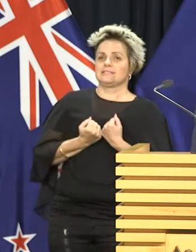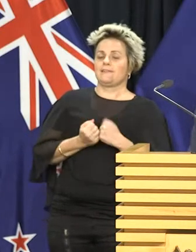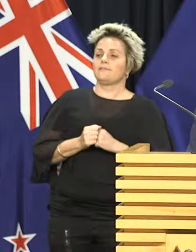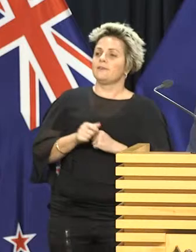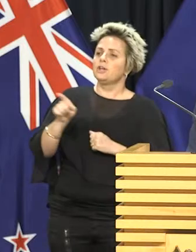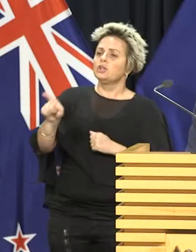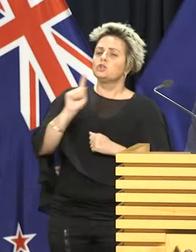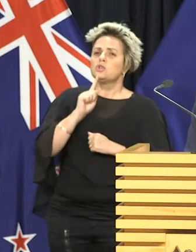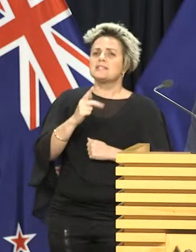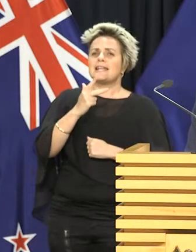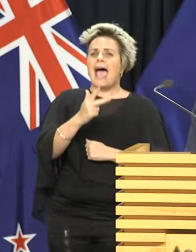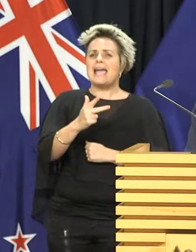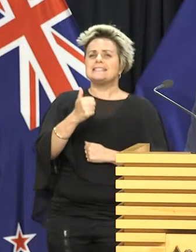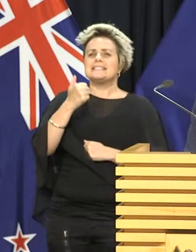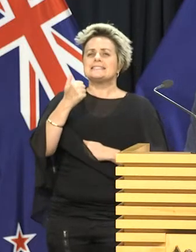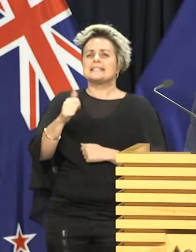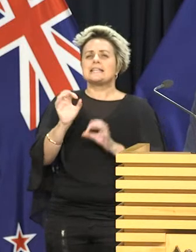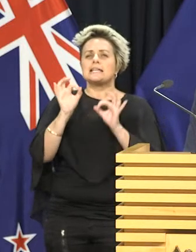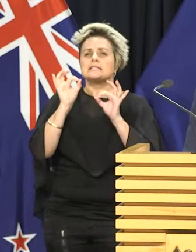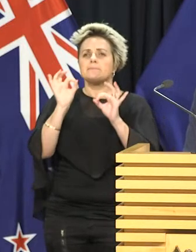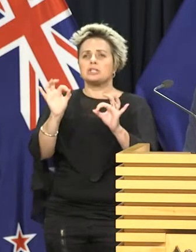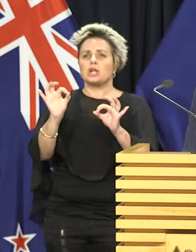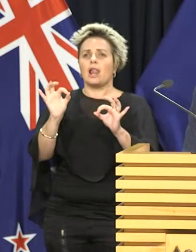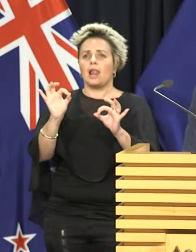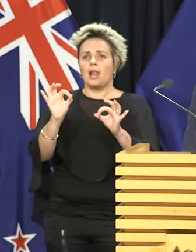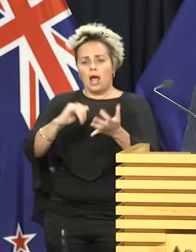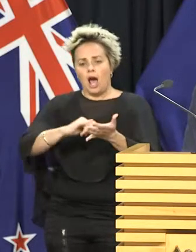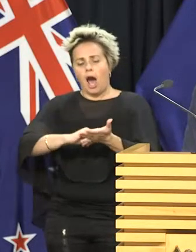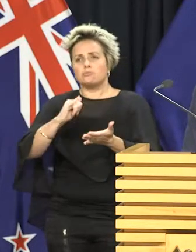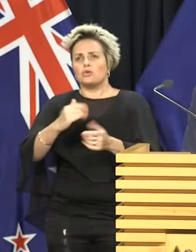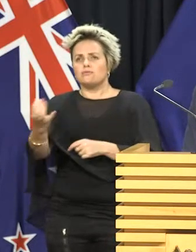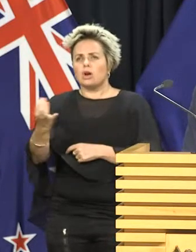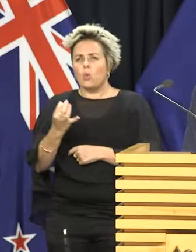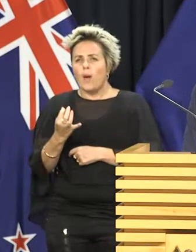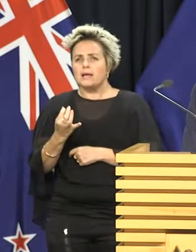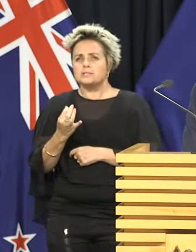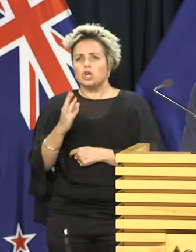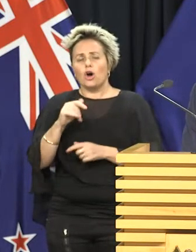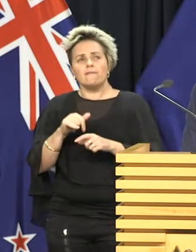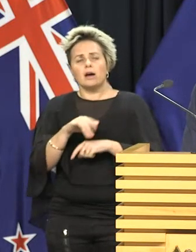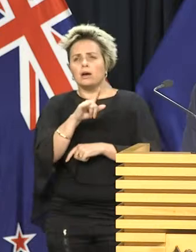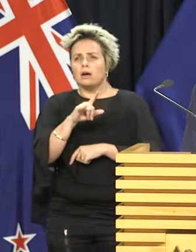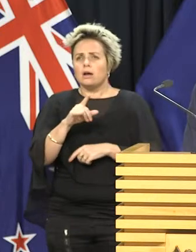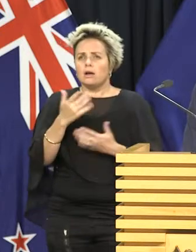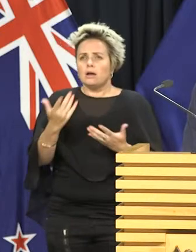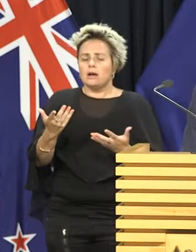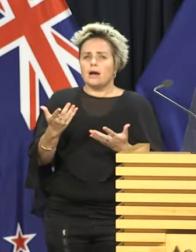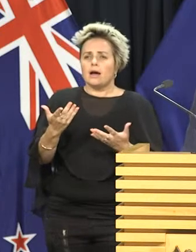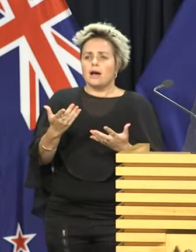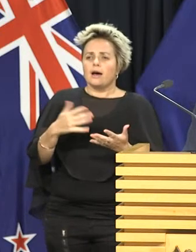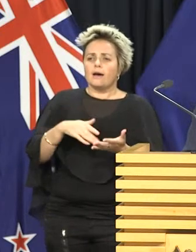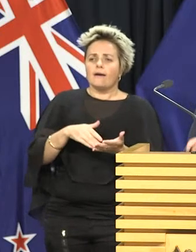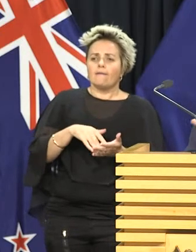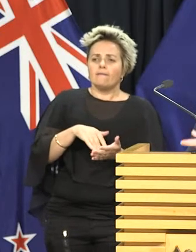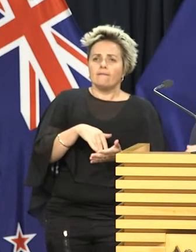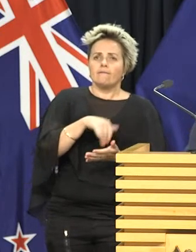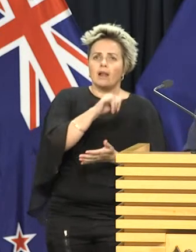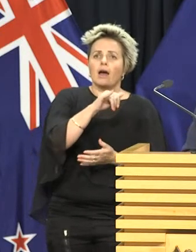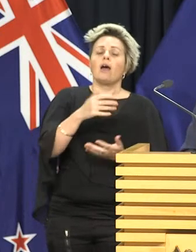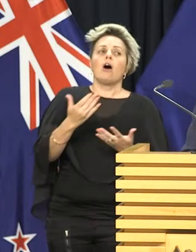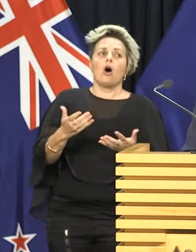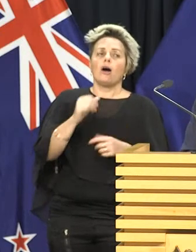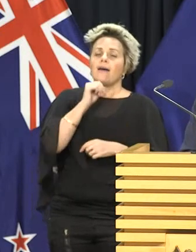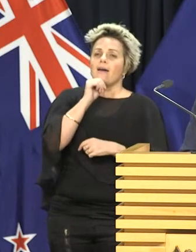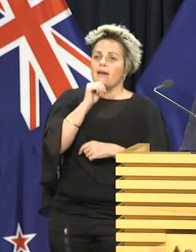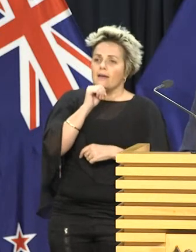86 special exemption vaccinations requests, or were they requested or provided thus far? So those were the national